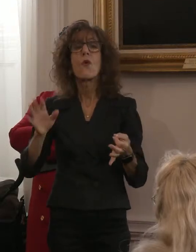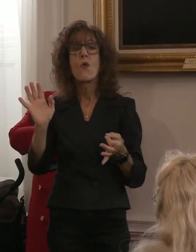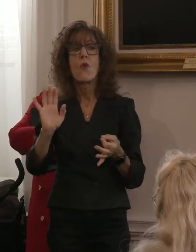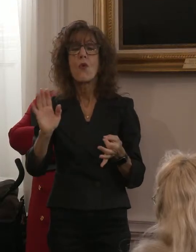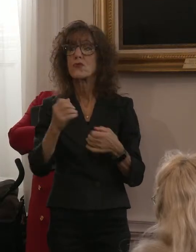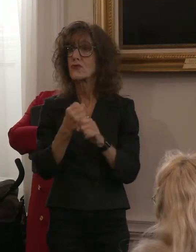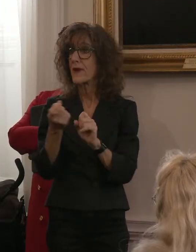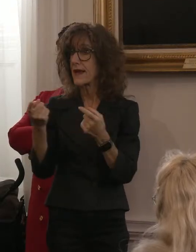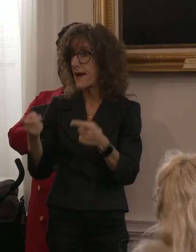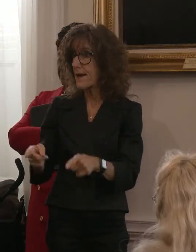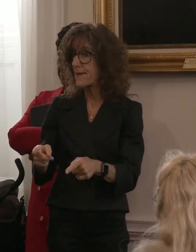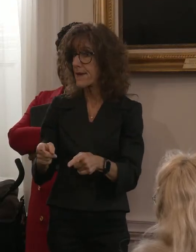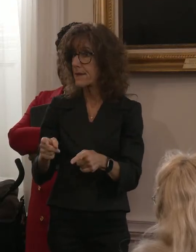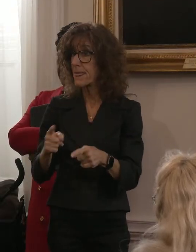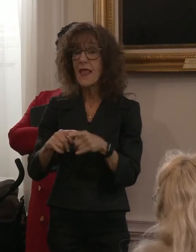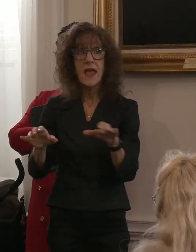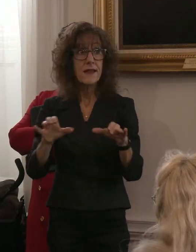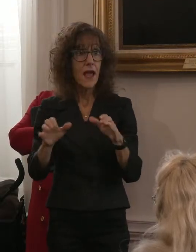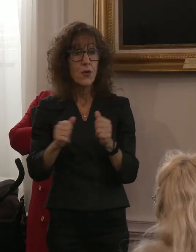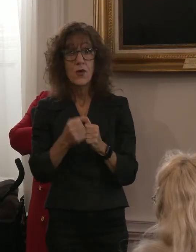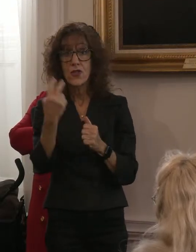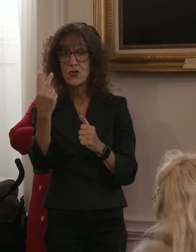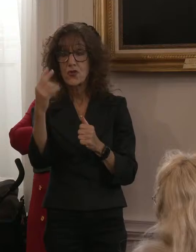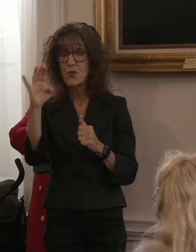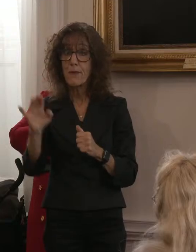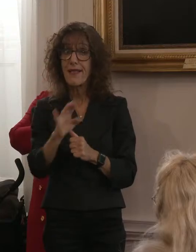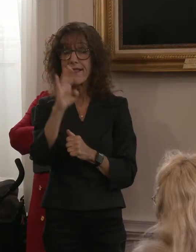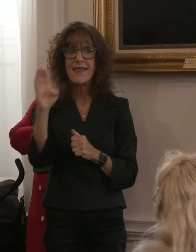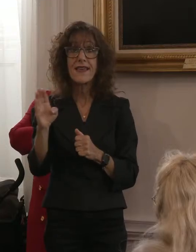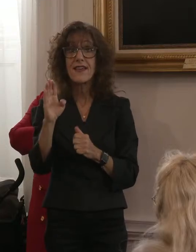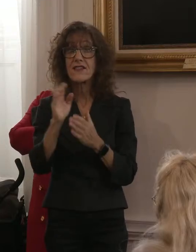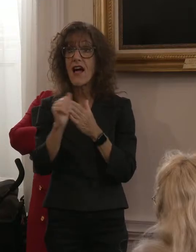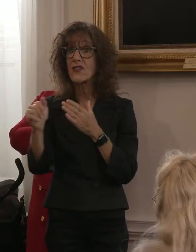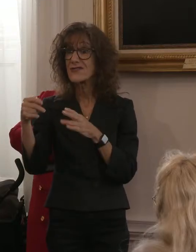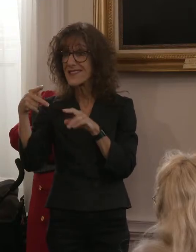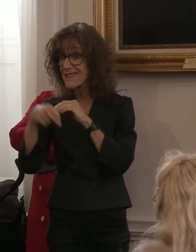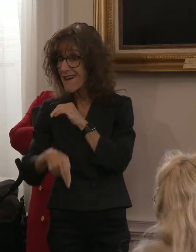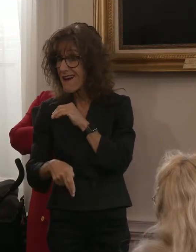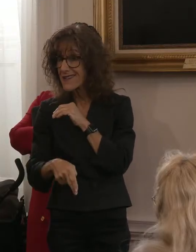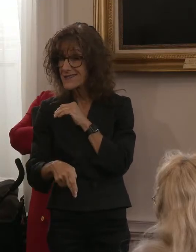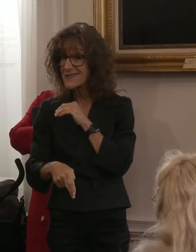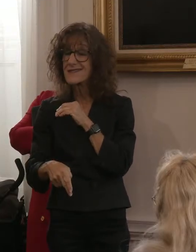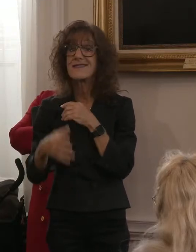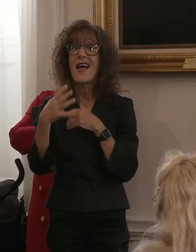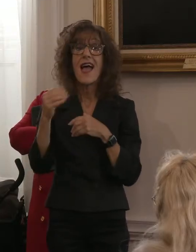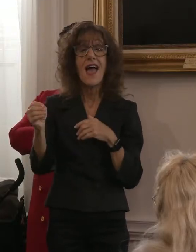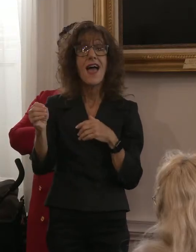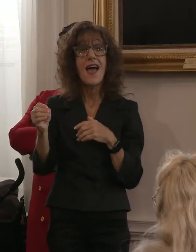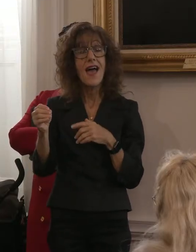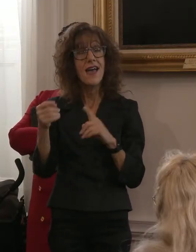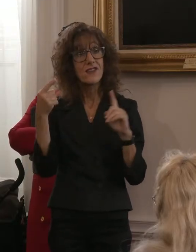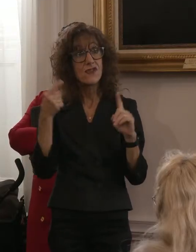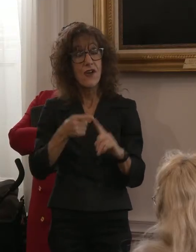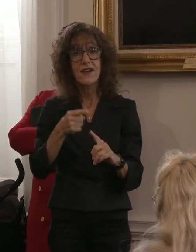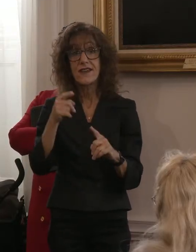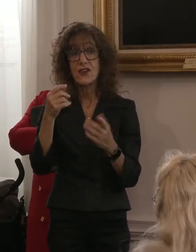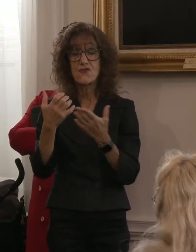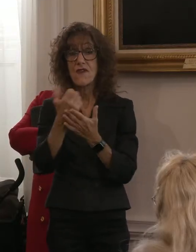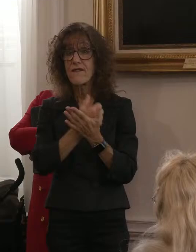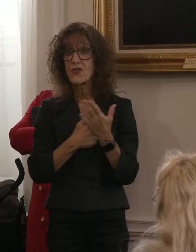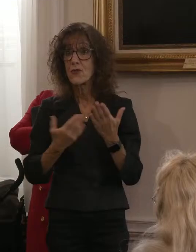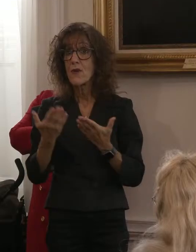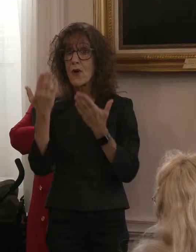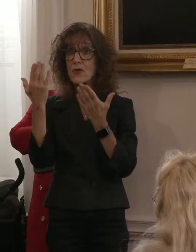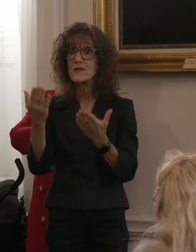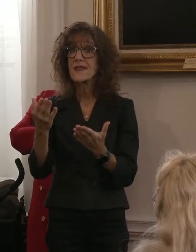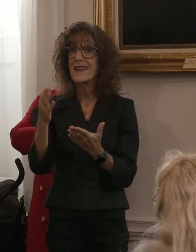this possible. And it was done with $2 billion in cuts and $1.2 billion of targeted revenue proposals. This yielded 94%,